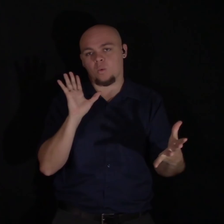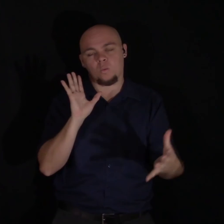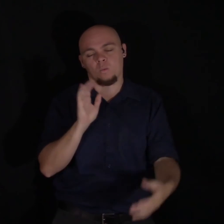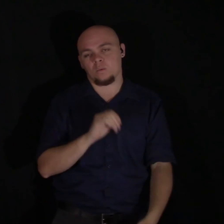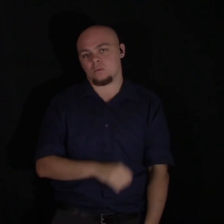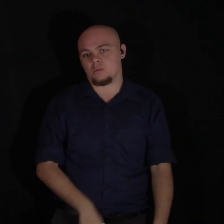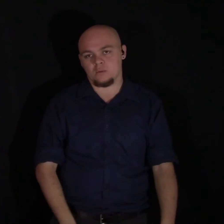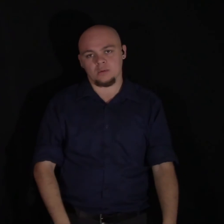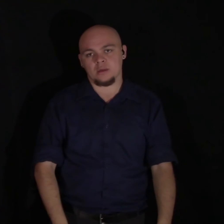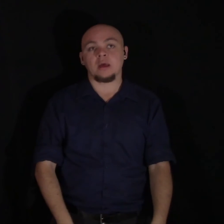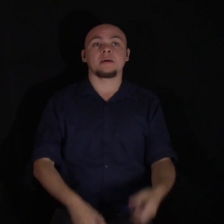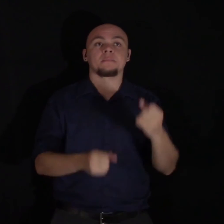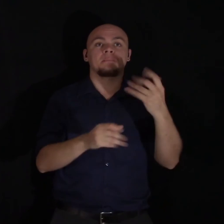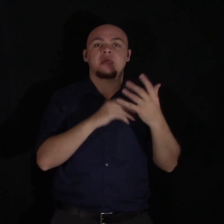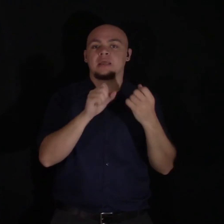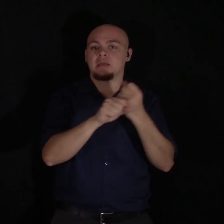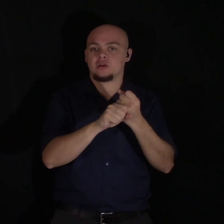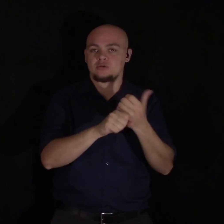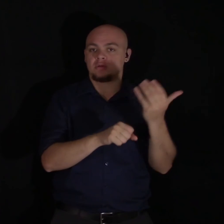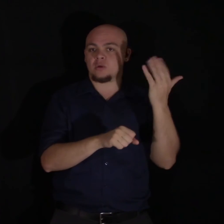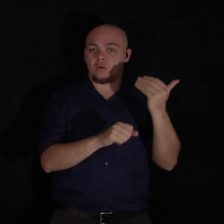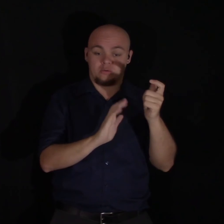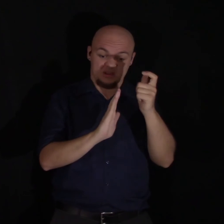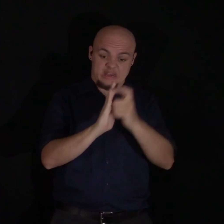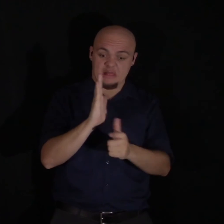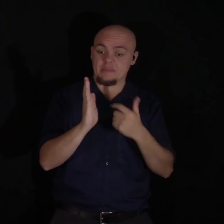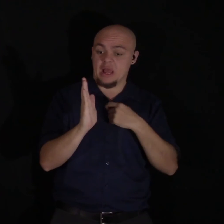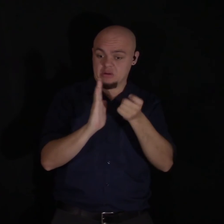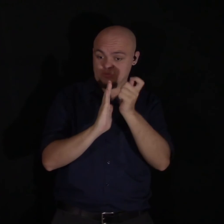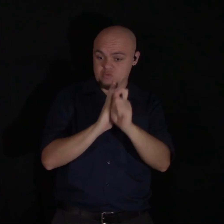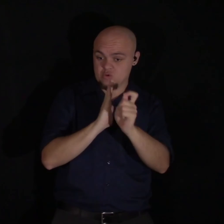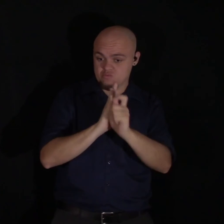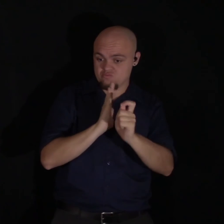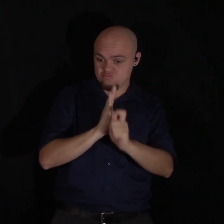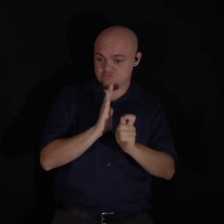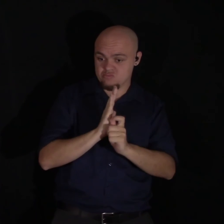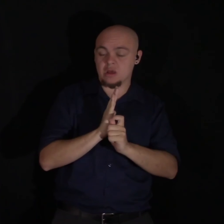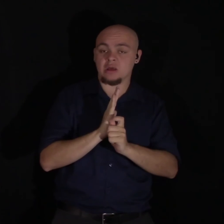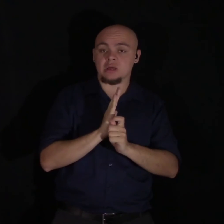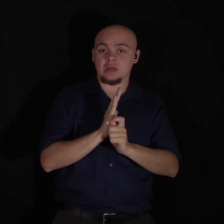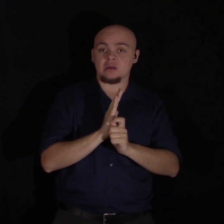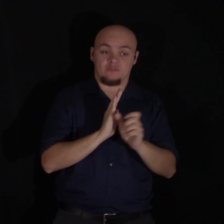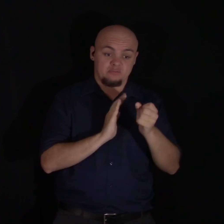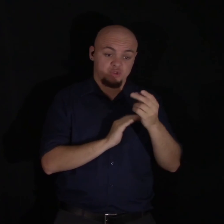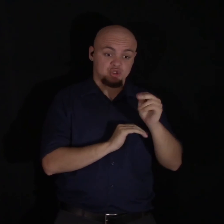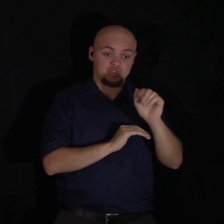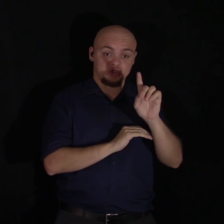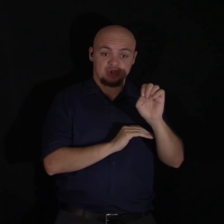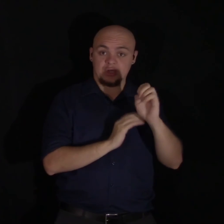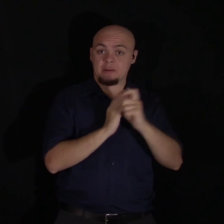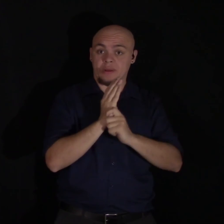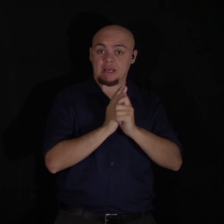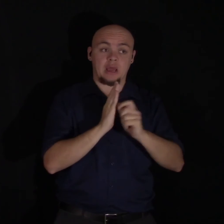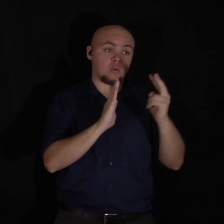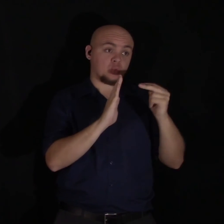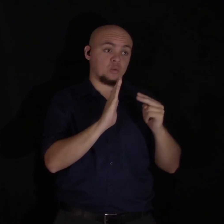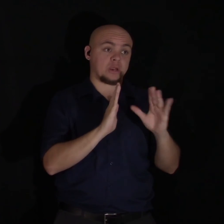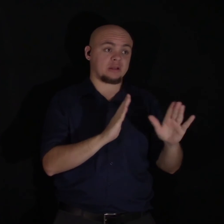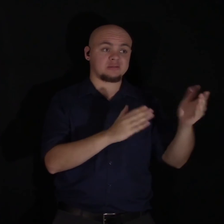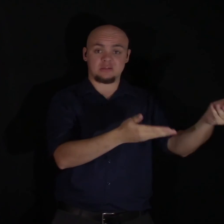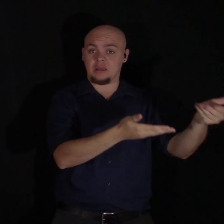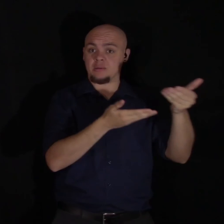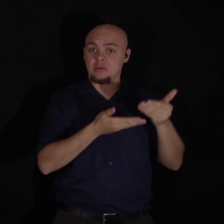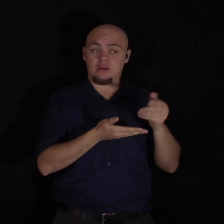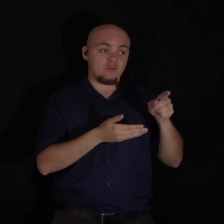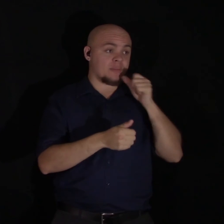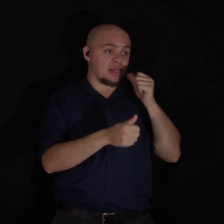Many years ago, I wrote a column for Shape magazine, and I got a lot of mail from readers, including a very sad letter from